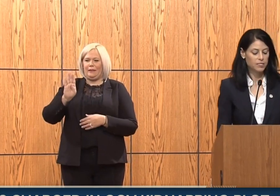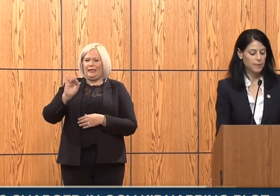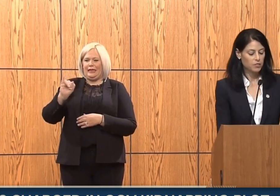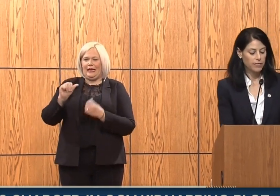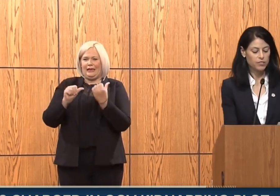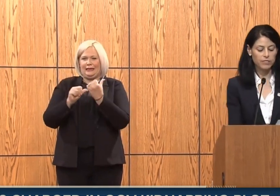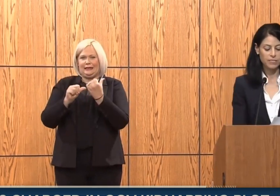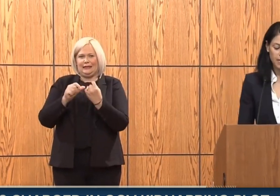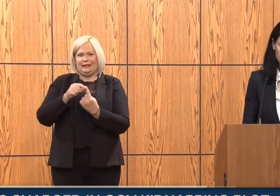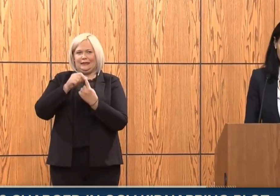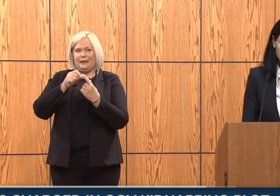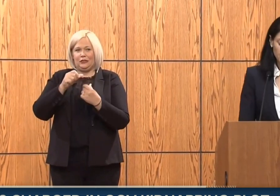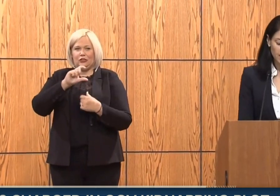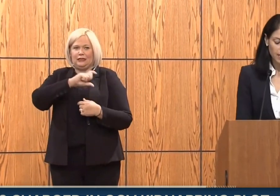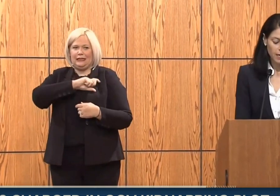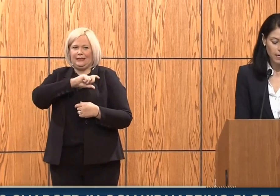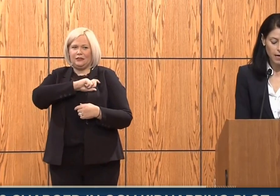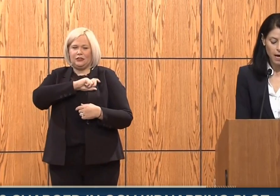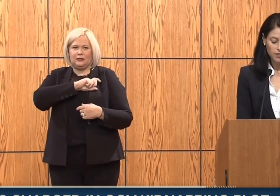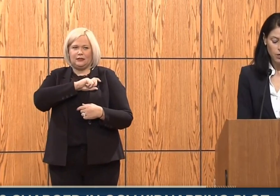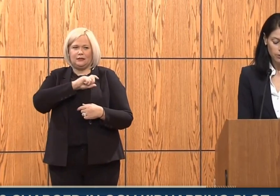FBI Assistant Special Agent